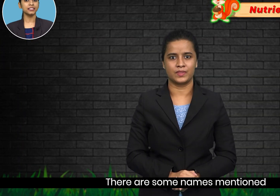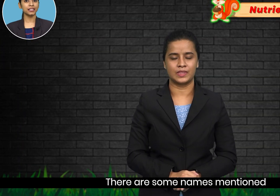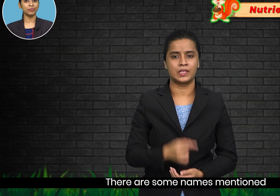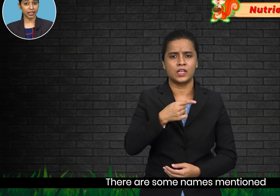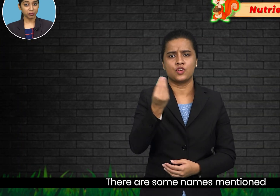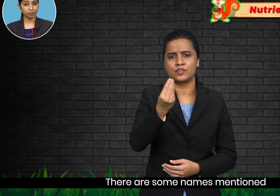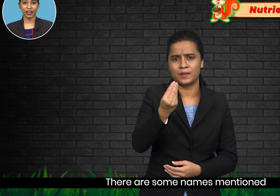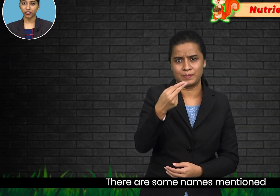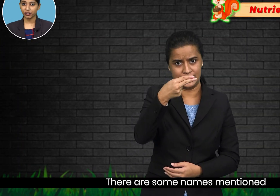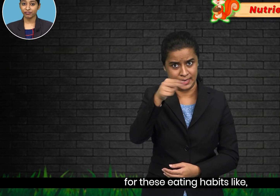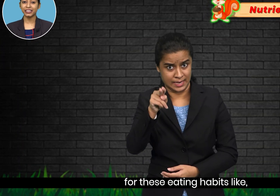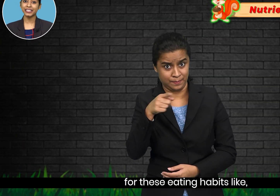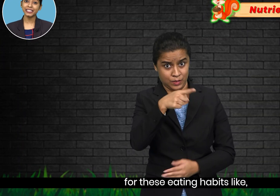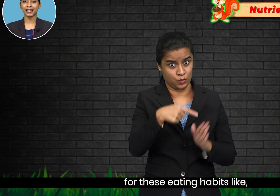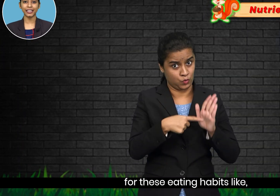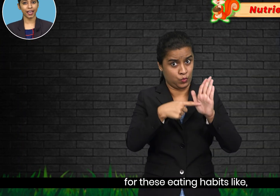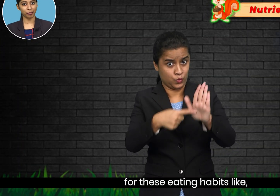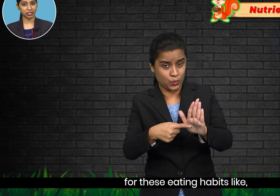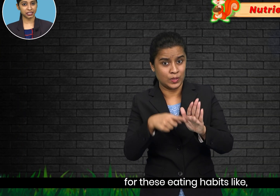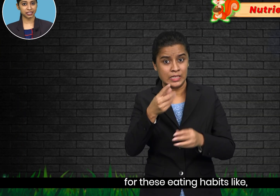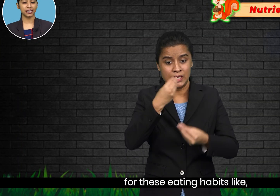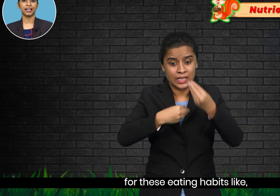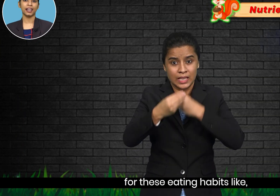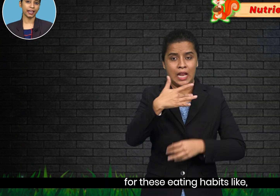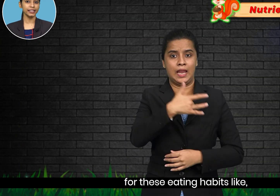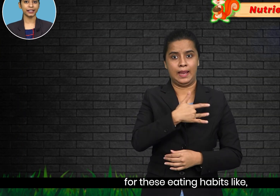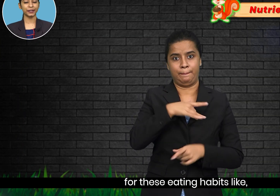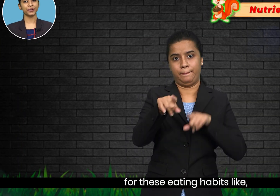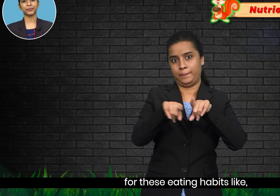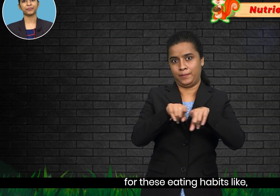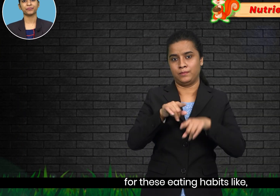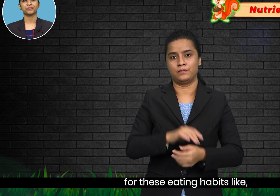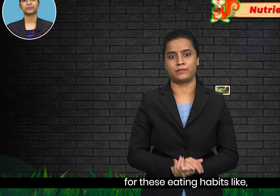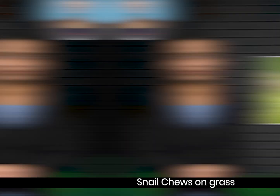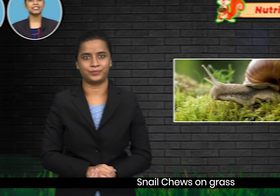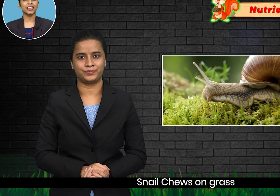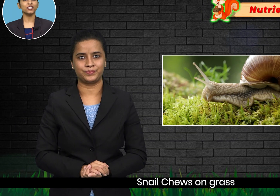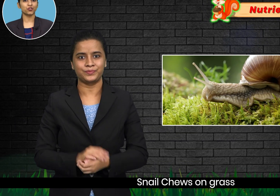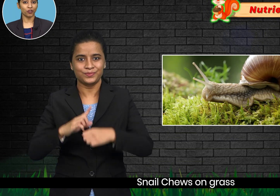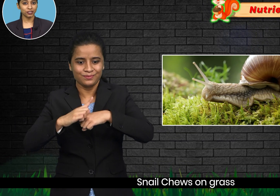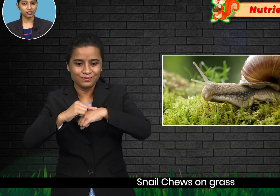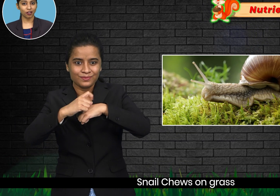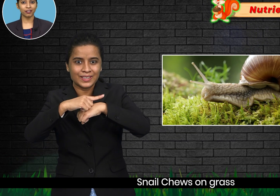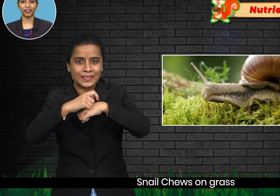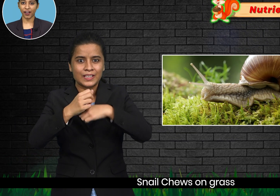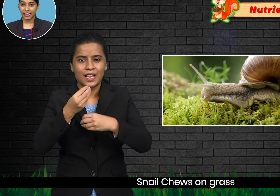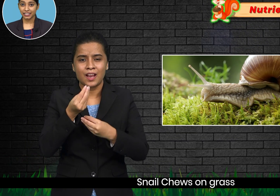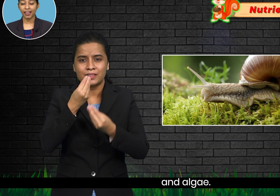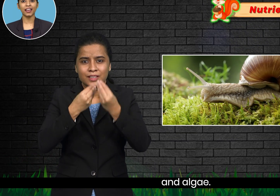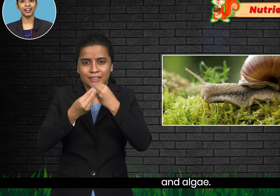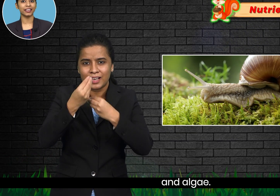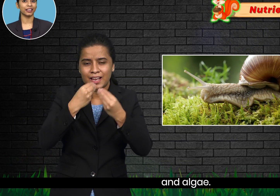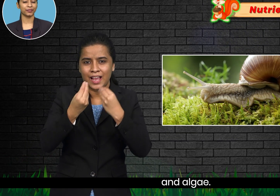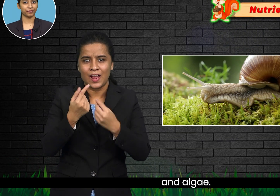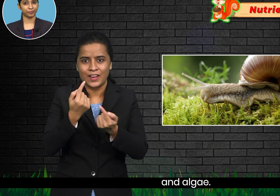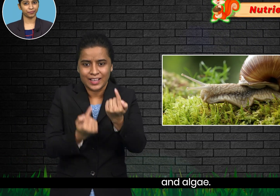There are some names mentioned for these eating habits like snail chews on grass and